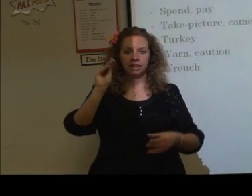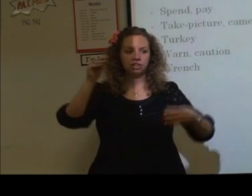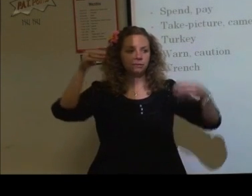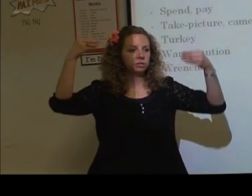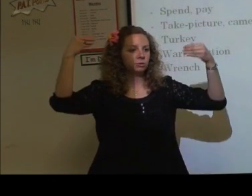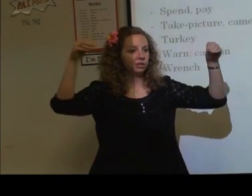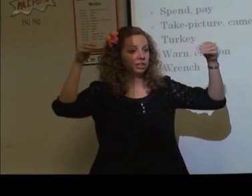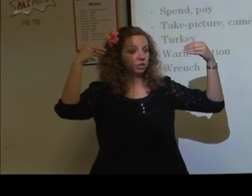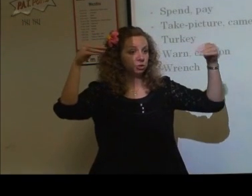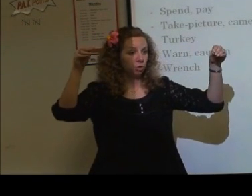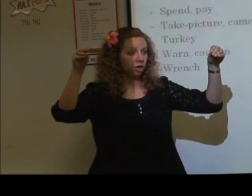hand shape is where you get store,